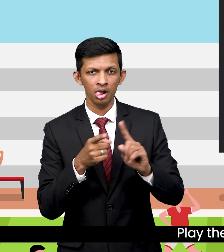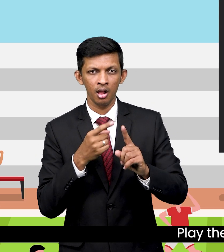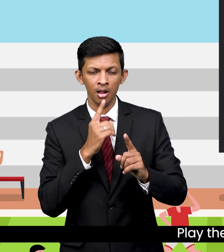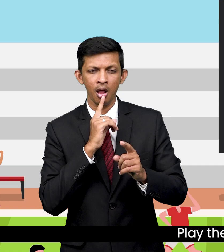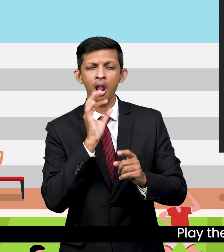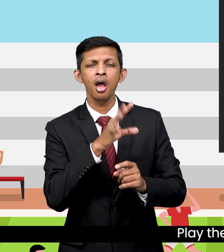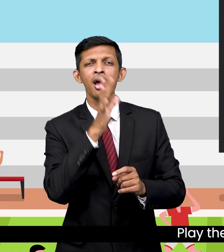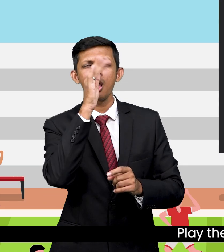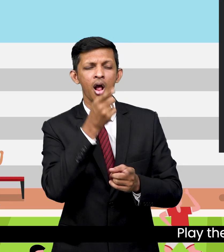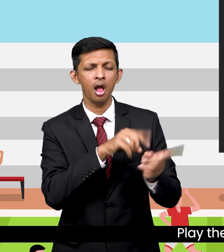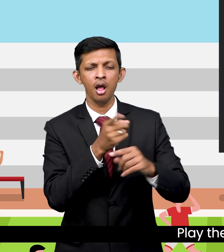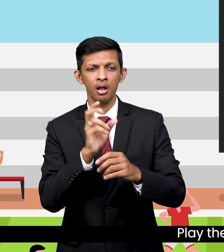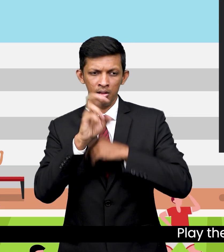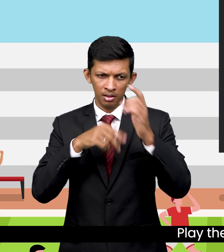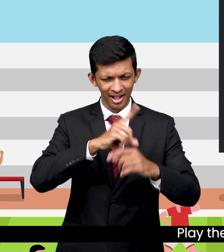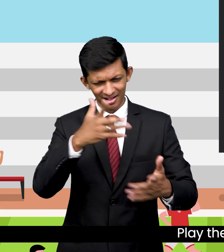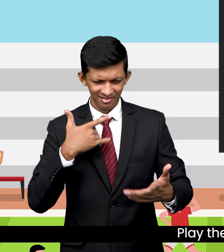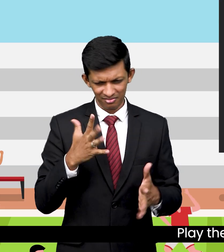play the right way,